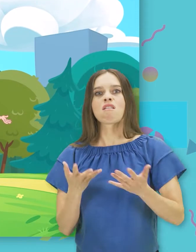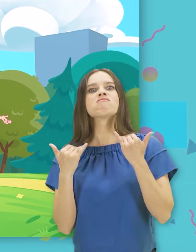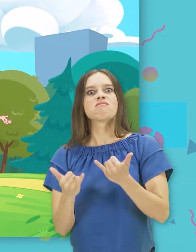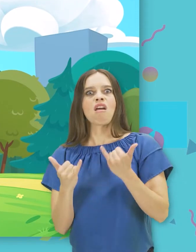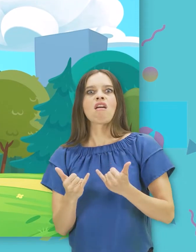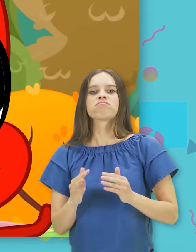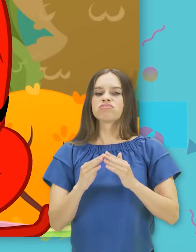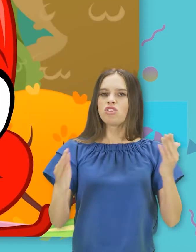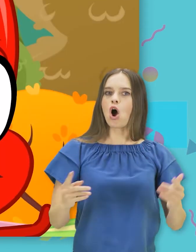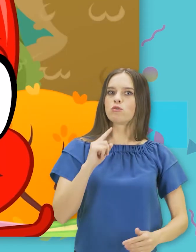major crime going on